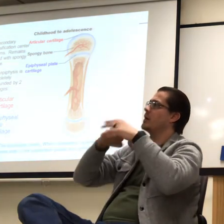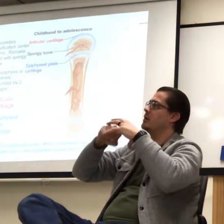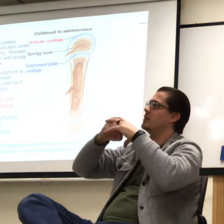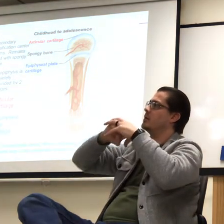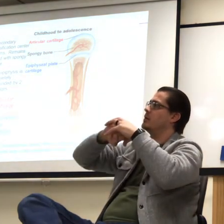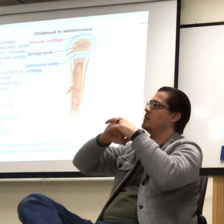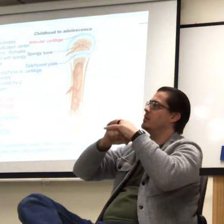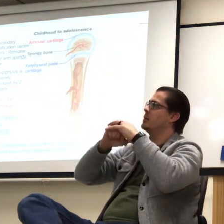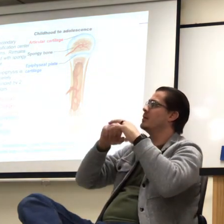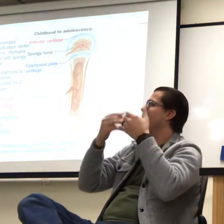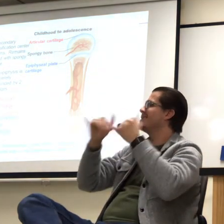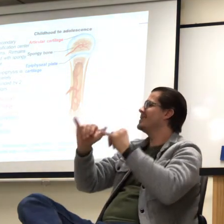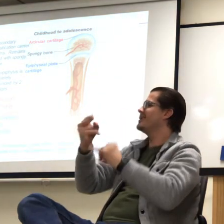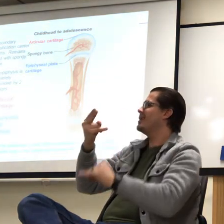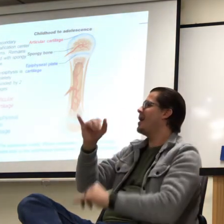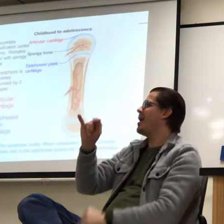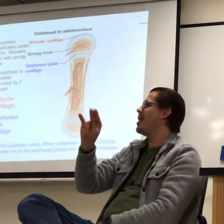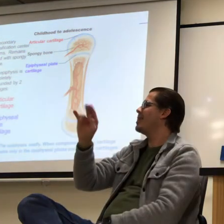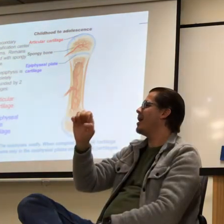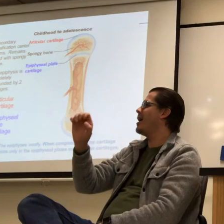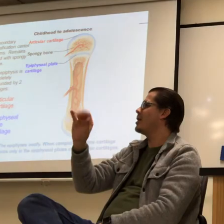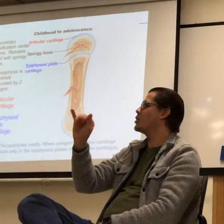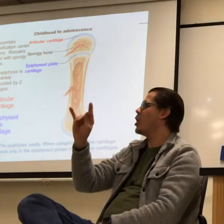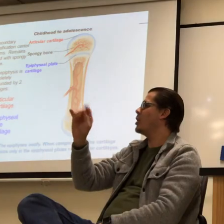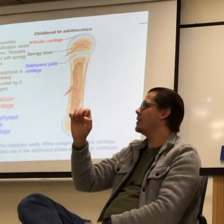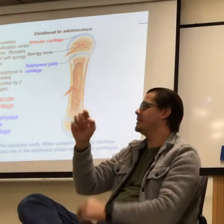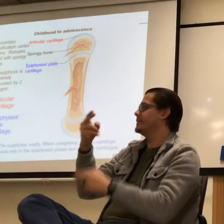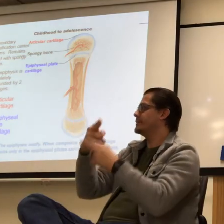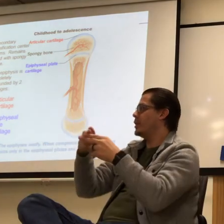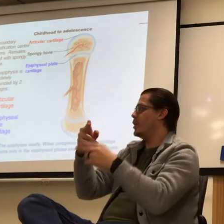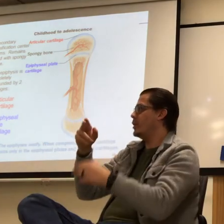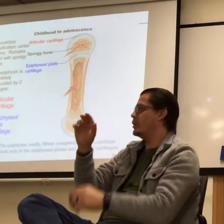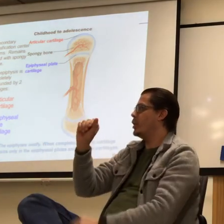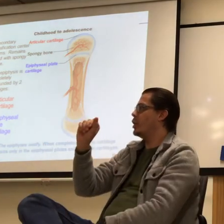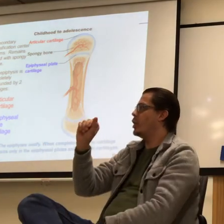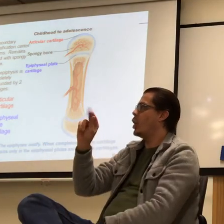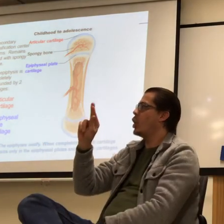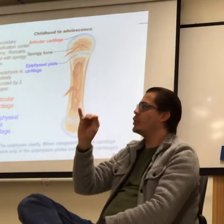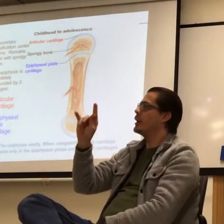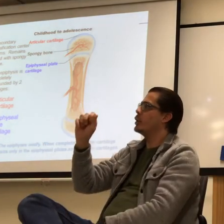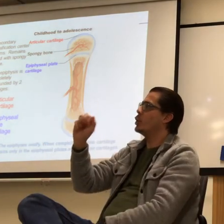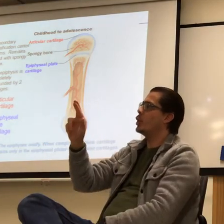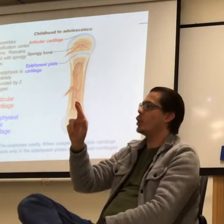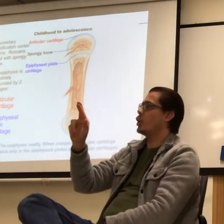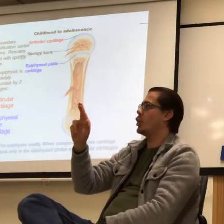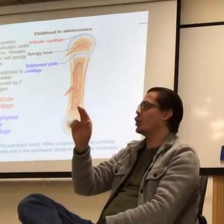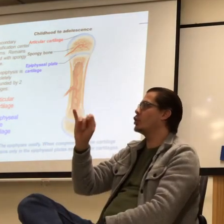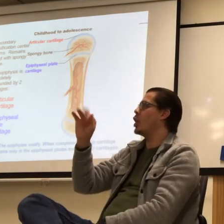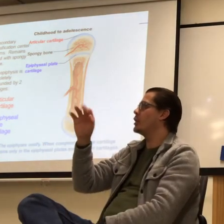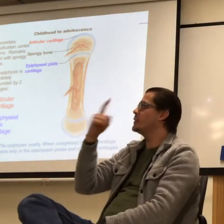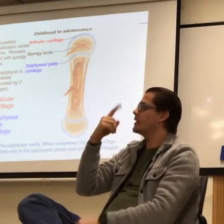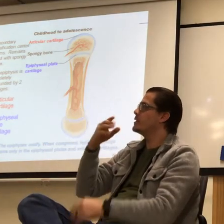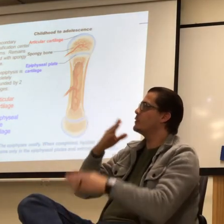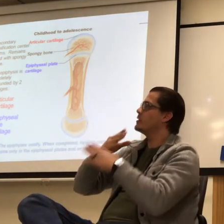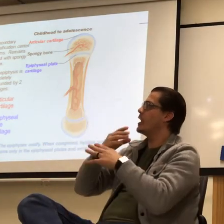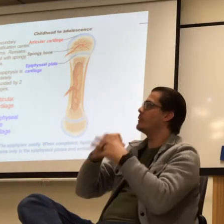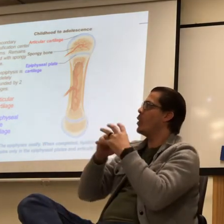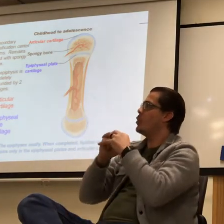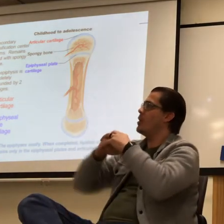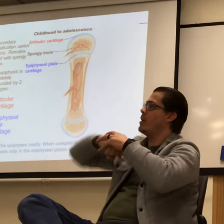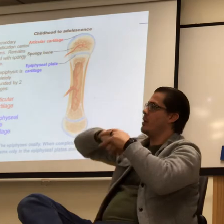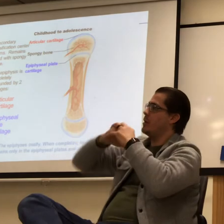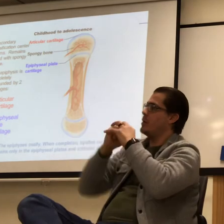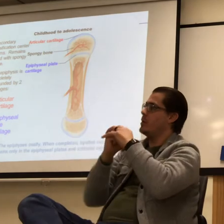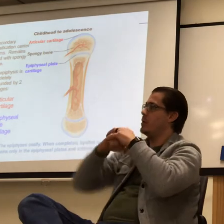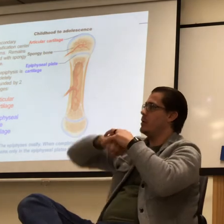It's still hyaline cartilage. It's just called, articular cartilage because it protects bones when they articulate with other